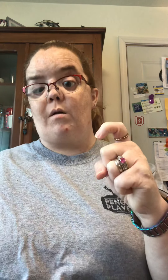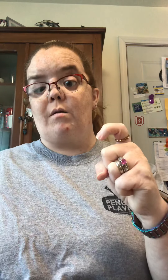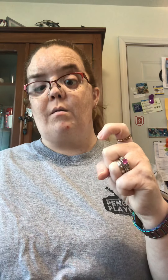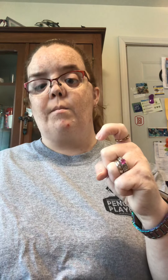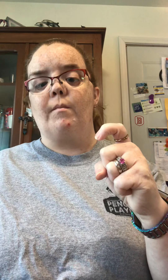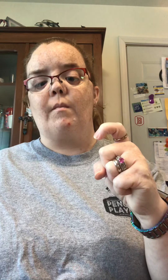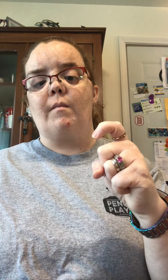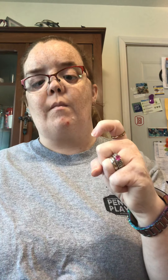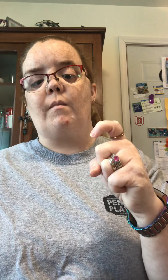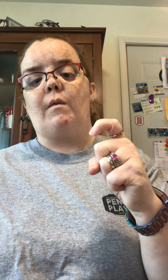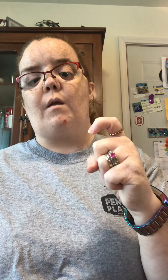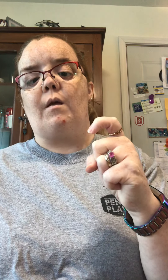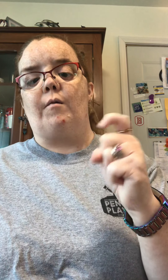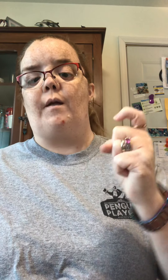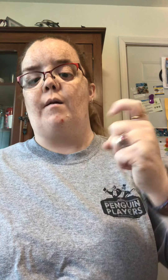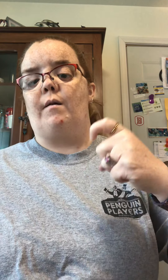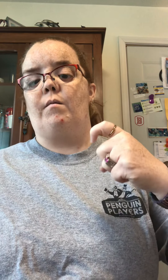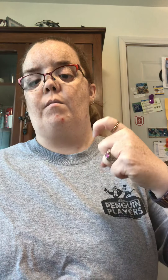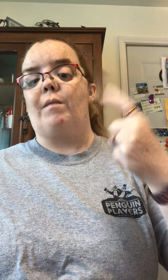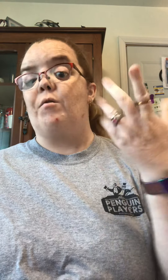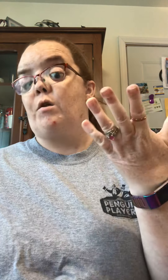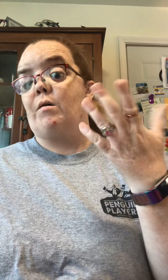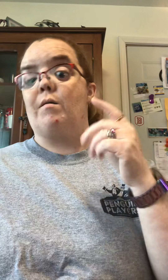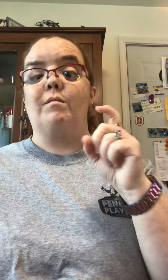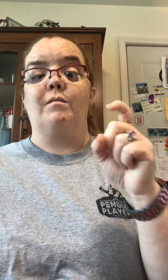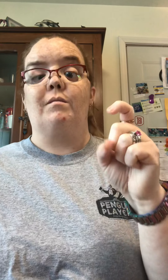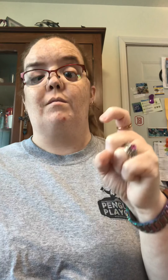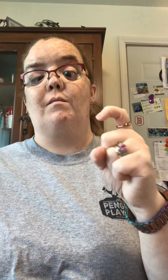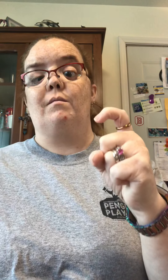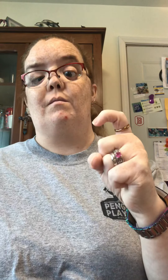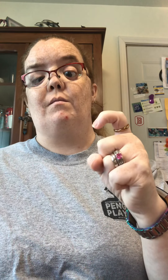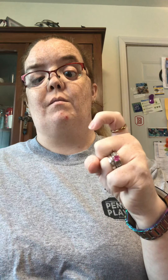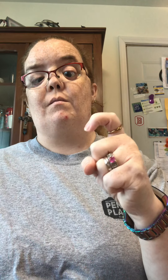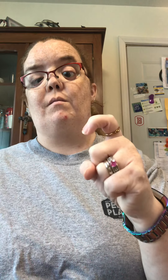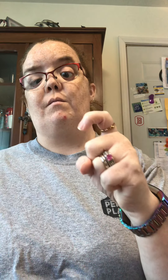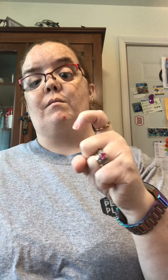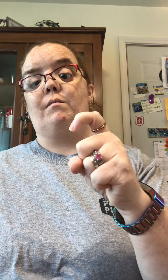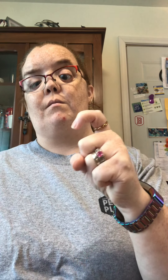you know, like a pirate's hook.